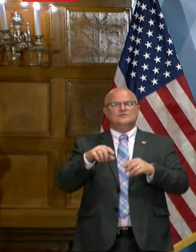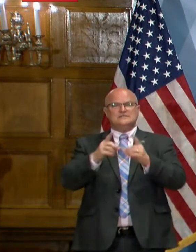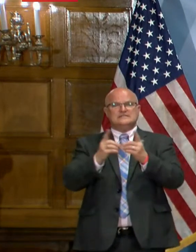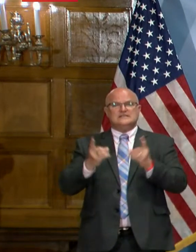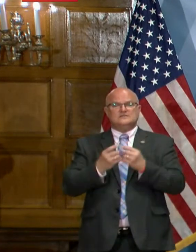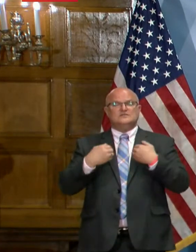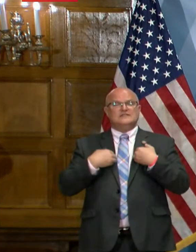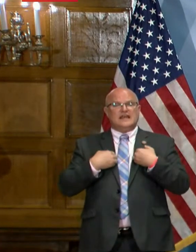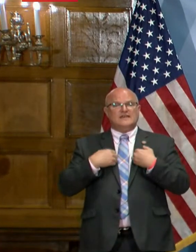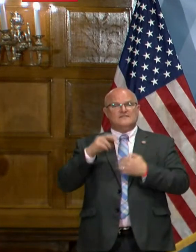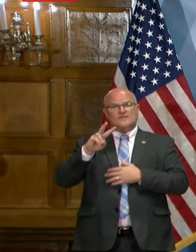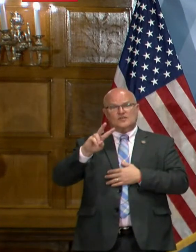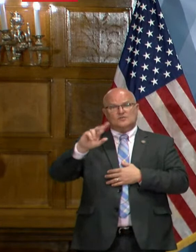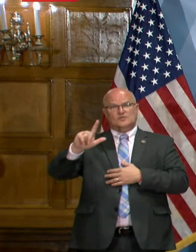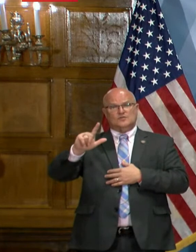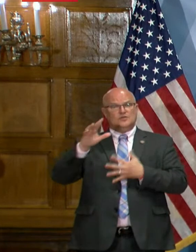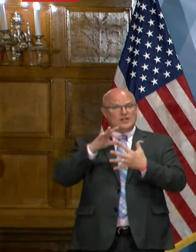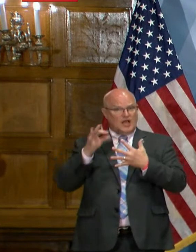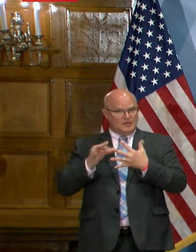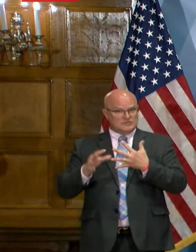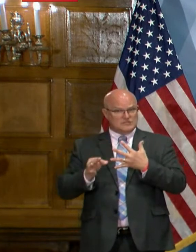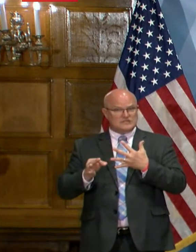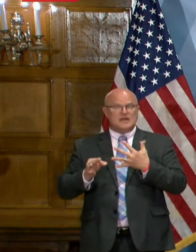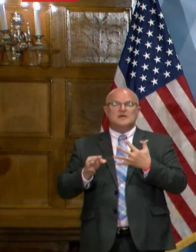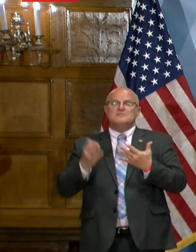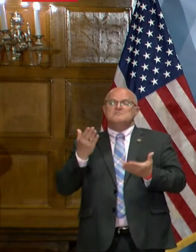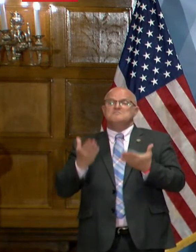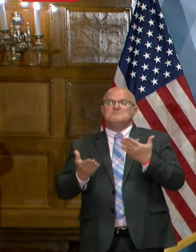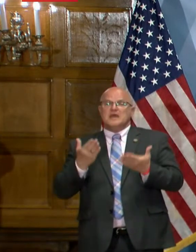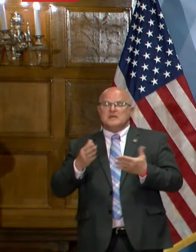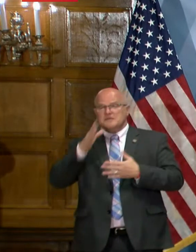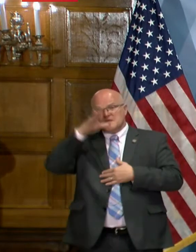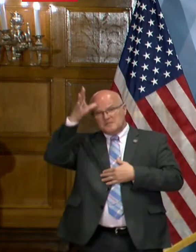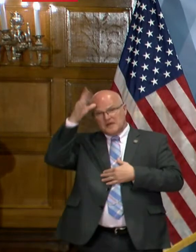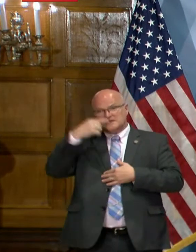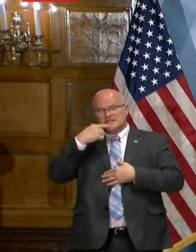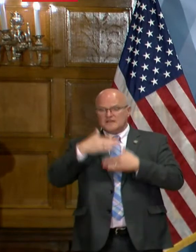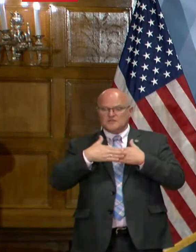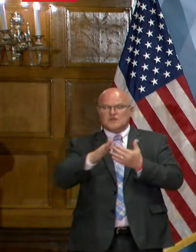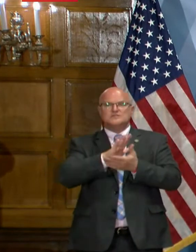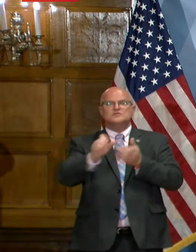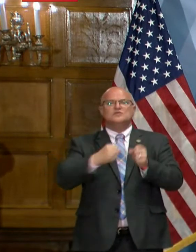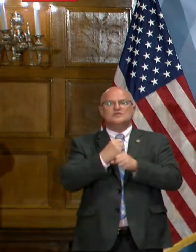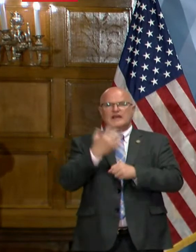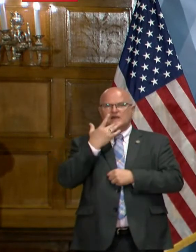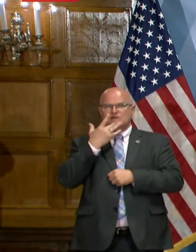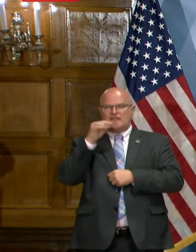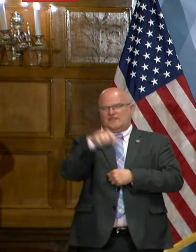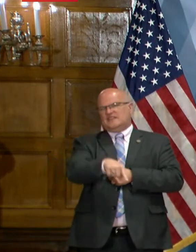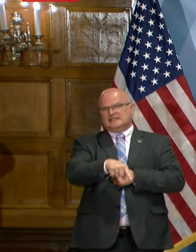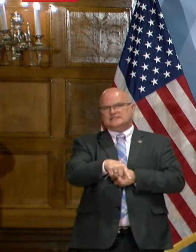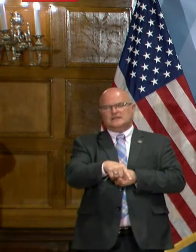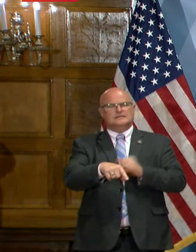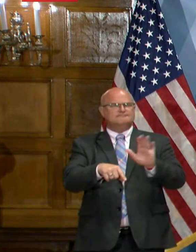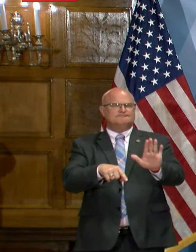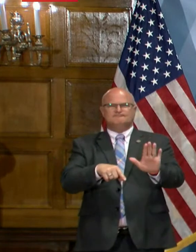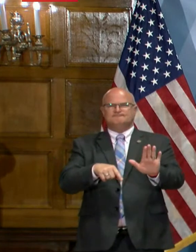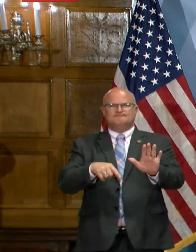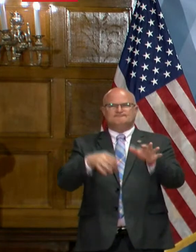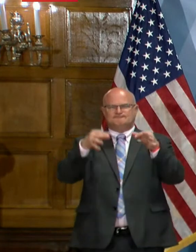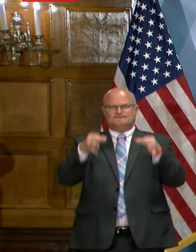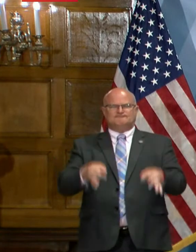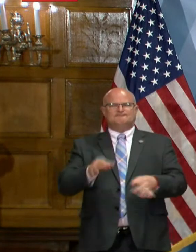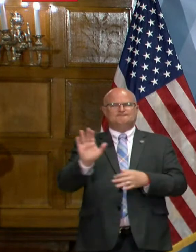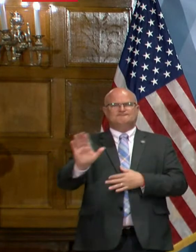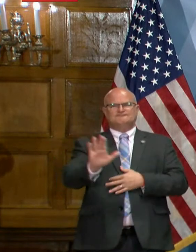virtual options, that could be an opportunity for that parent to say, well, for the rest of the school year, I would rather do this. That's going to